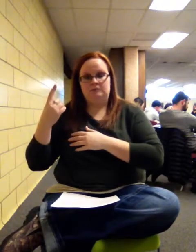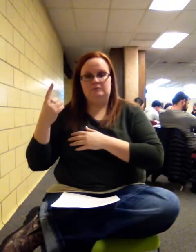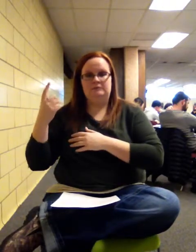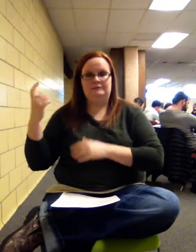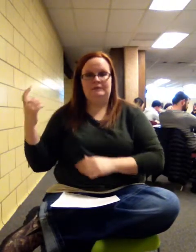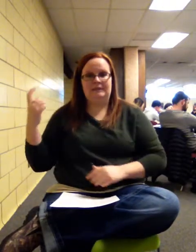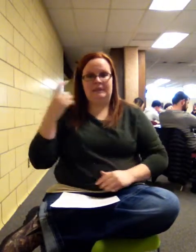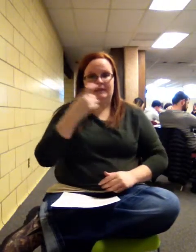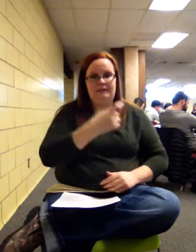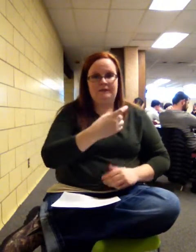to company number 1